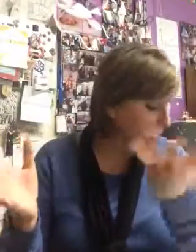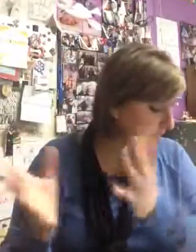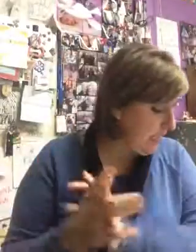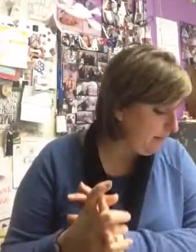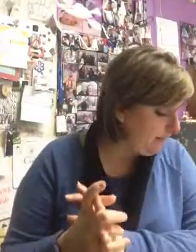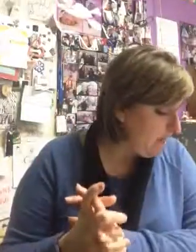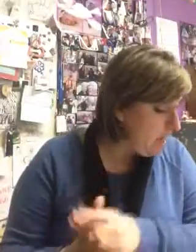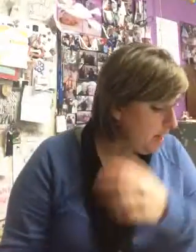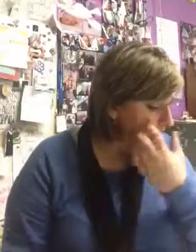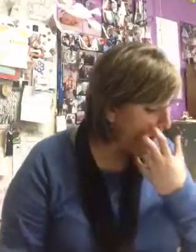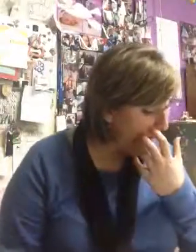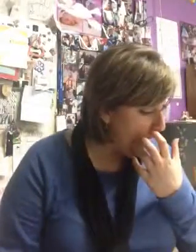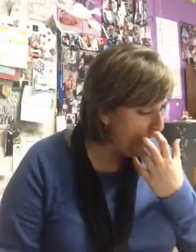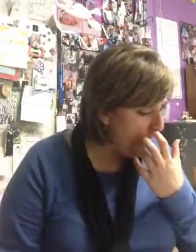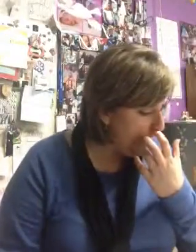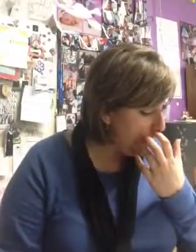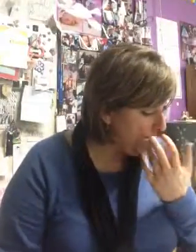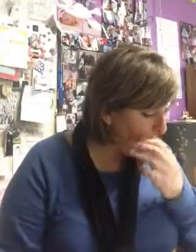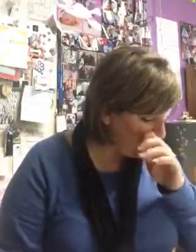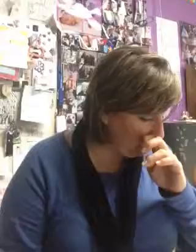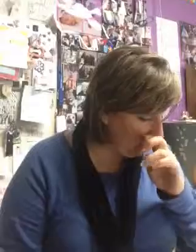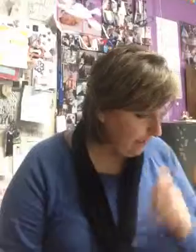Simple as that. Naming